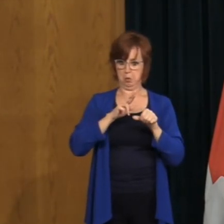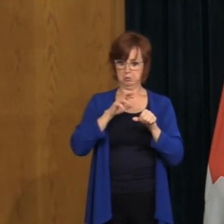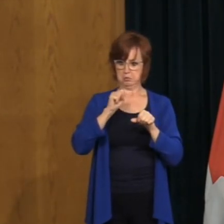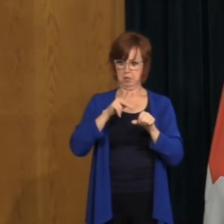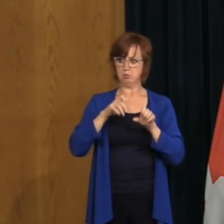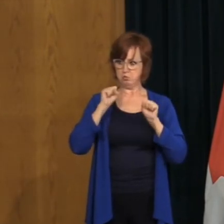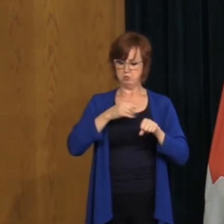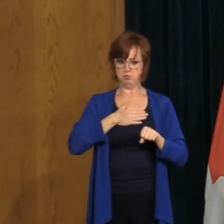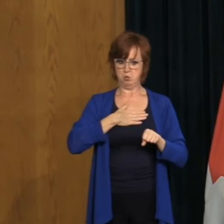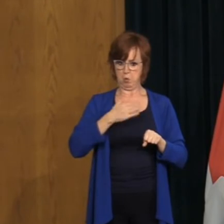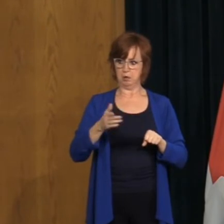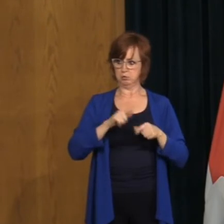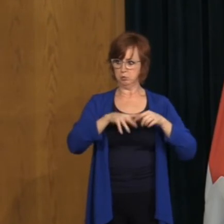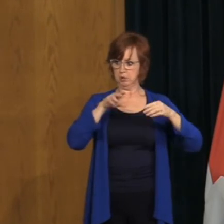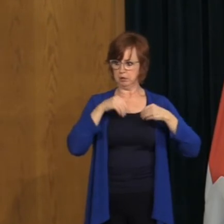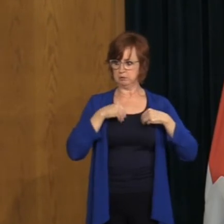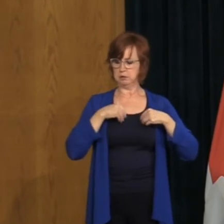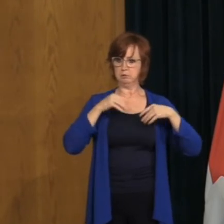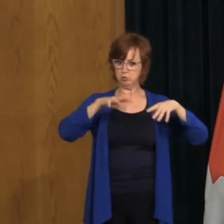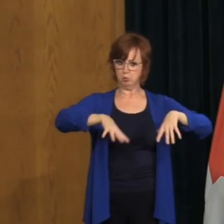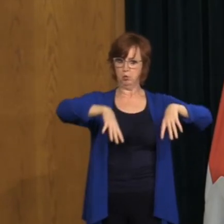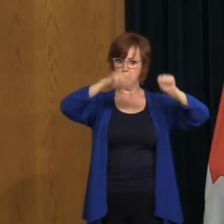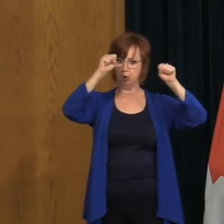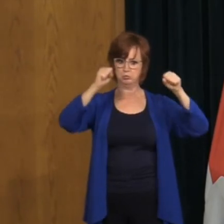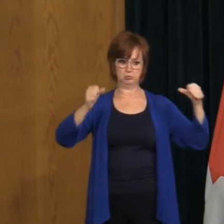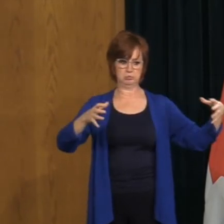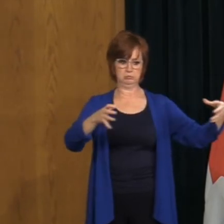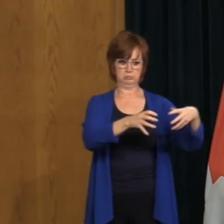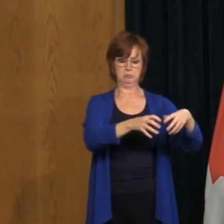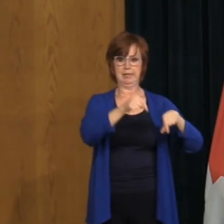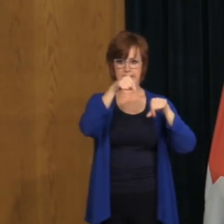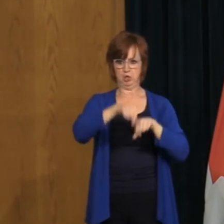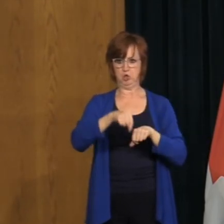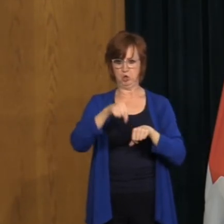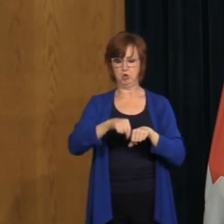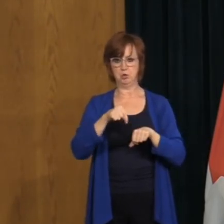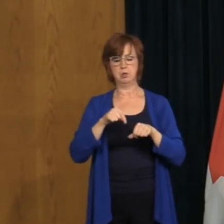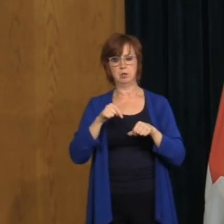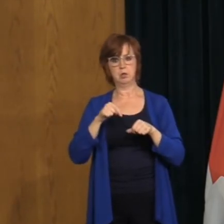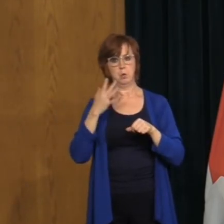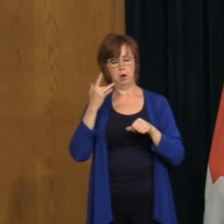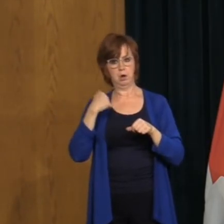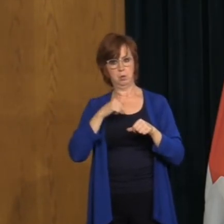of our organization and what we represent in the league.